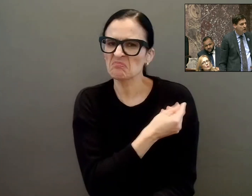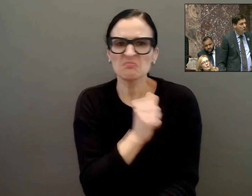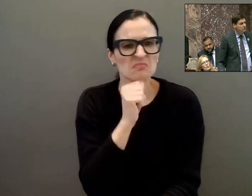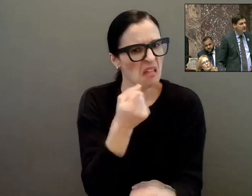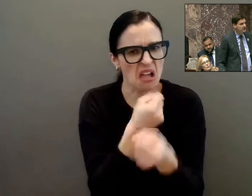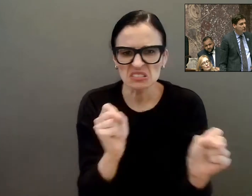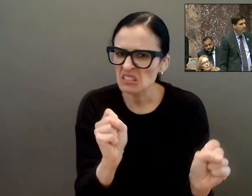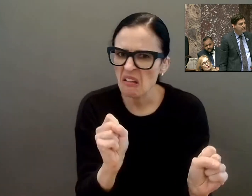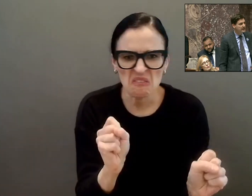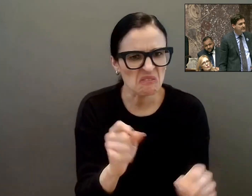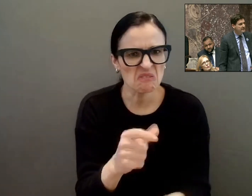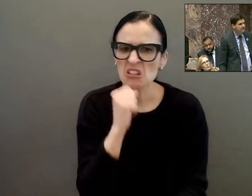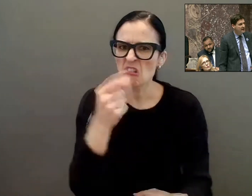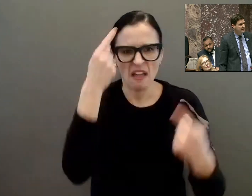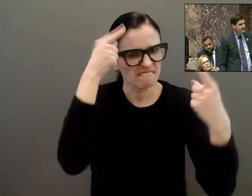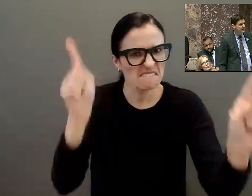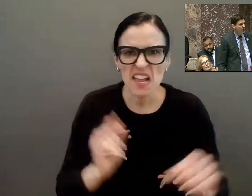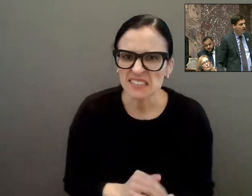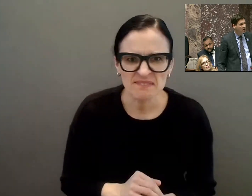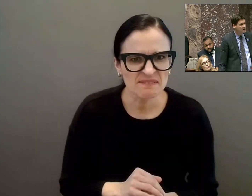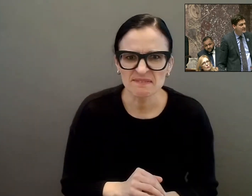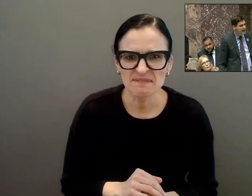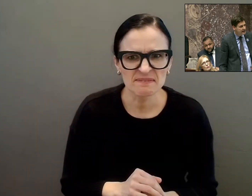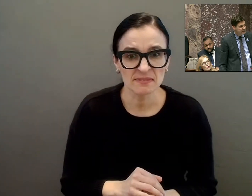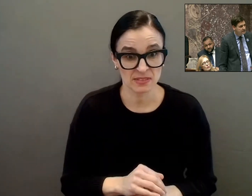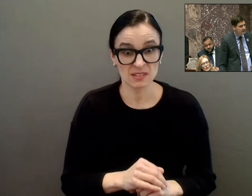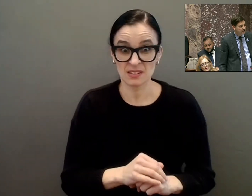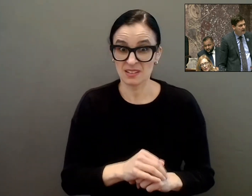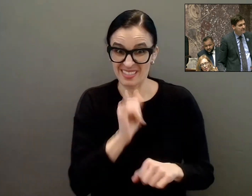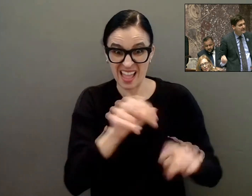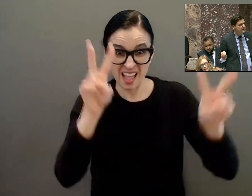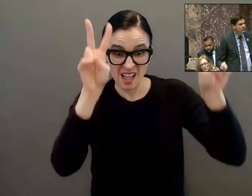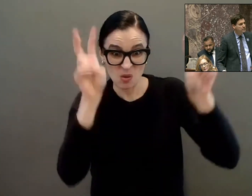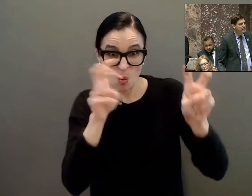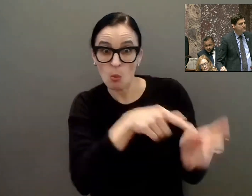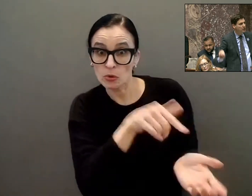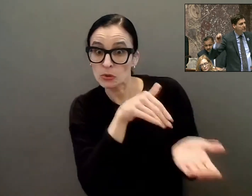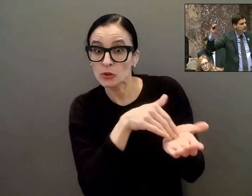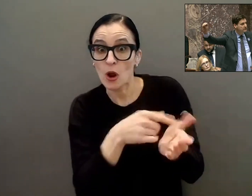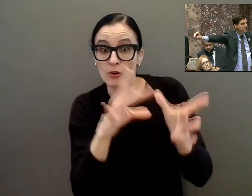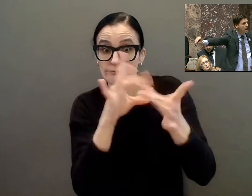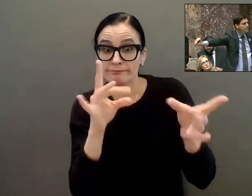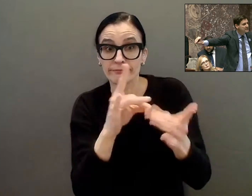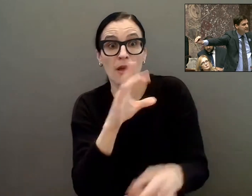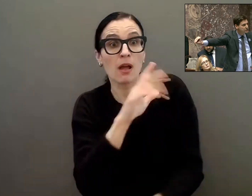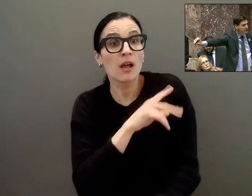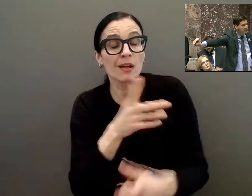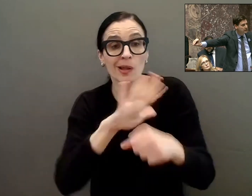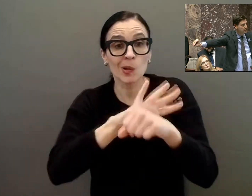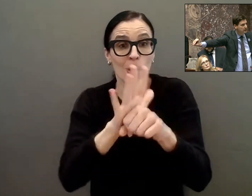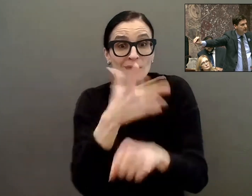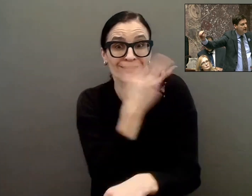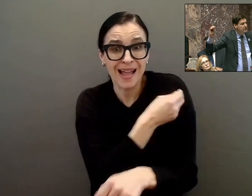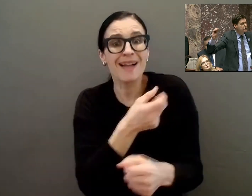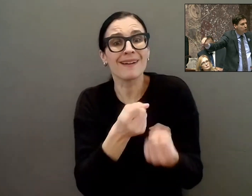doctor who said that COVID-19 vaccines cause AIDS. These are the people the